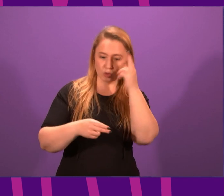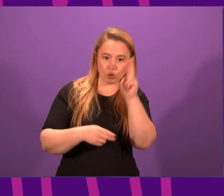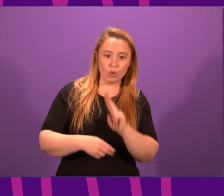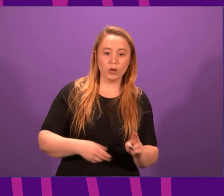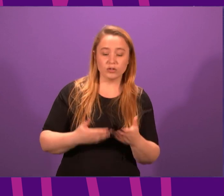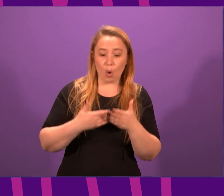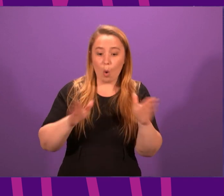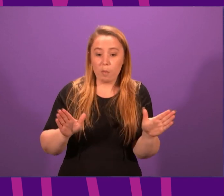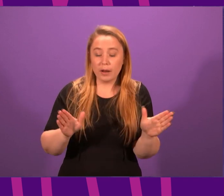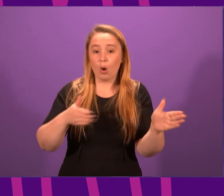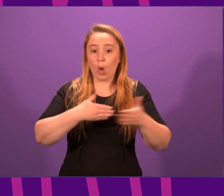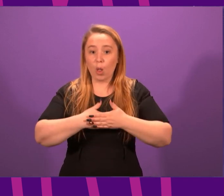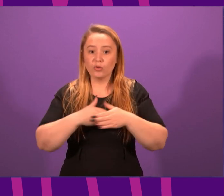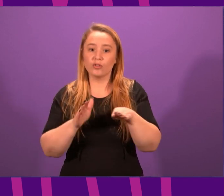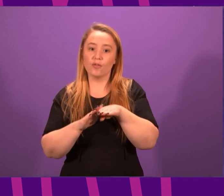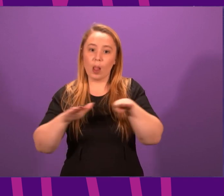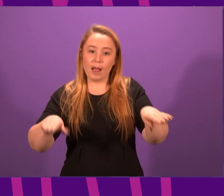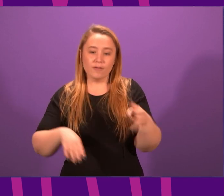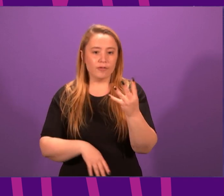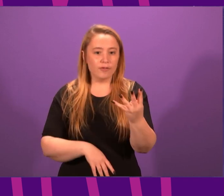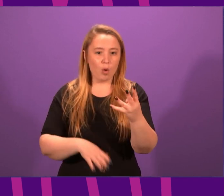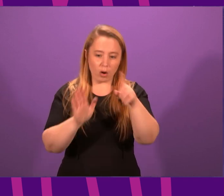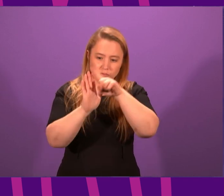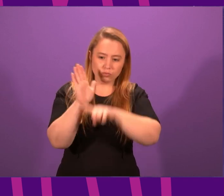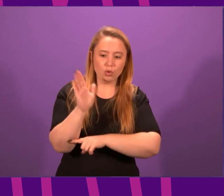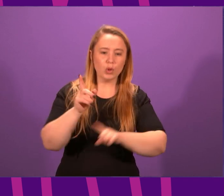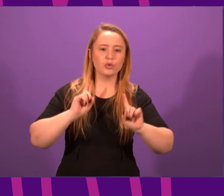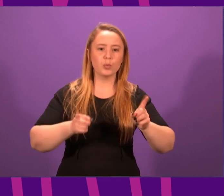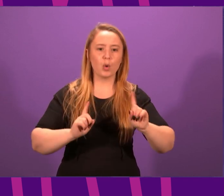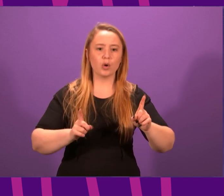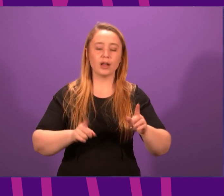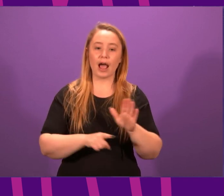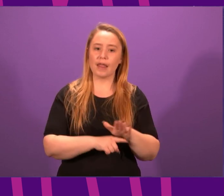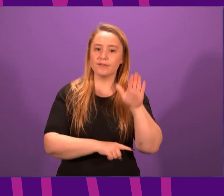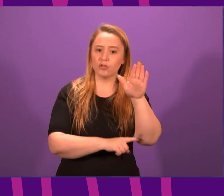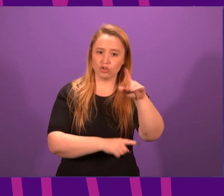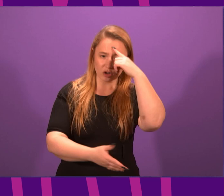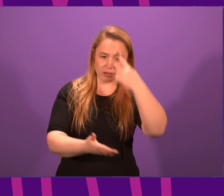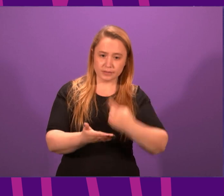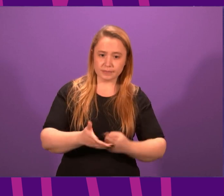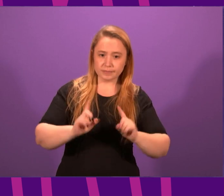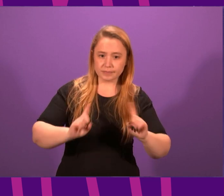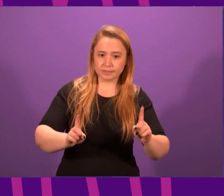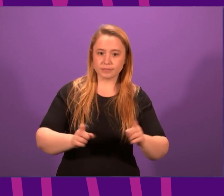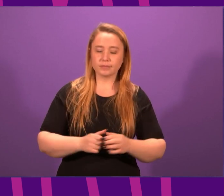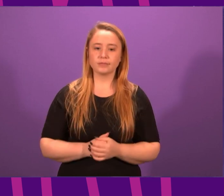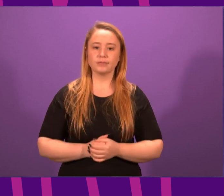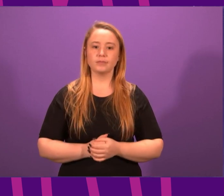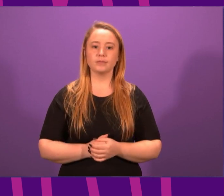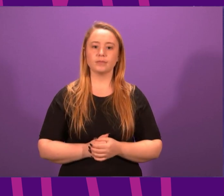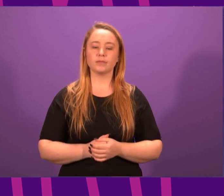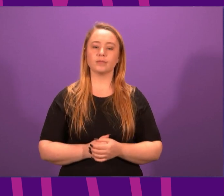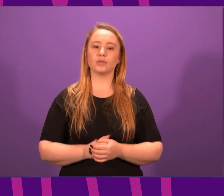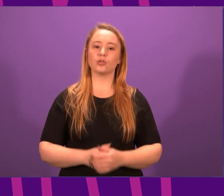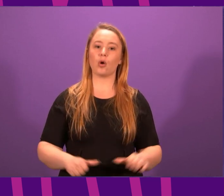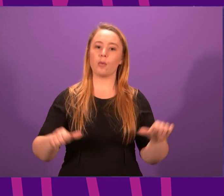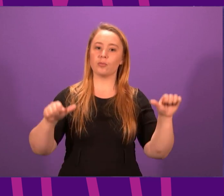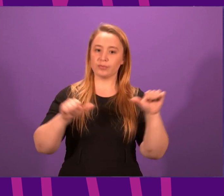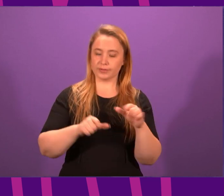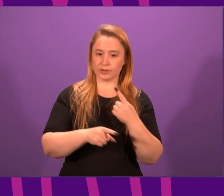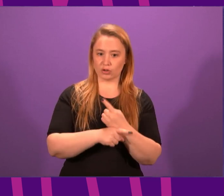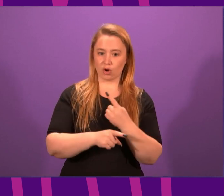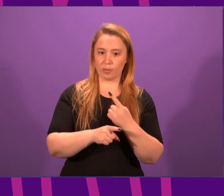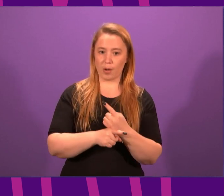level 4 and about what future decisions could be made. I want to briefly touch on the Labour and Lib